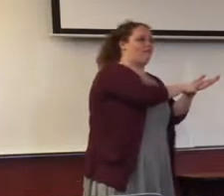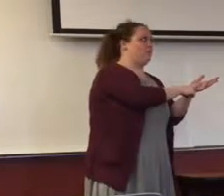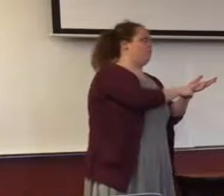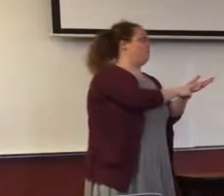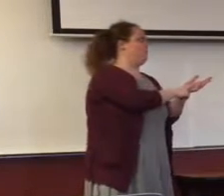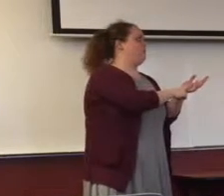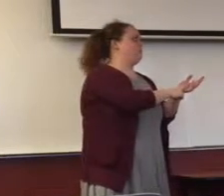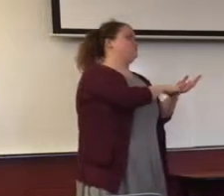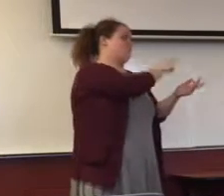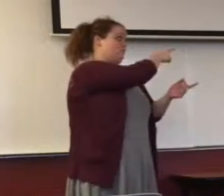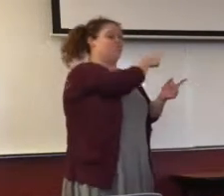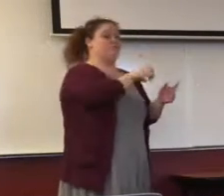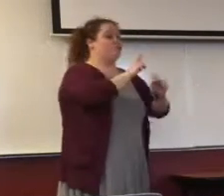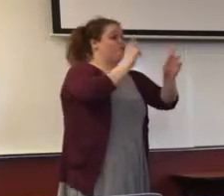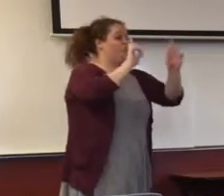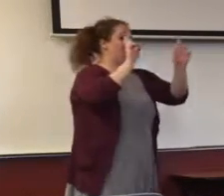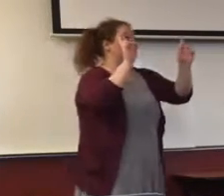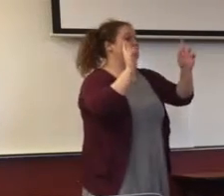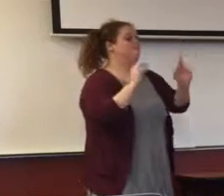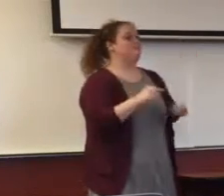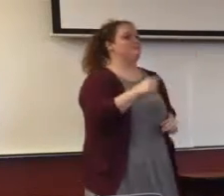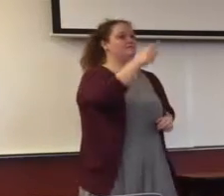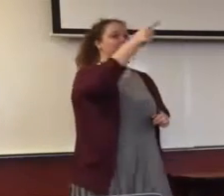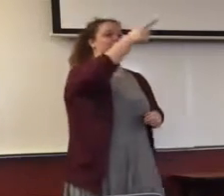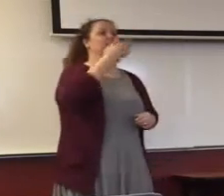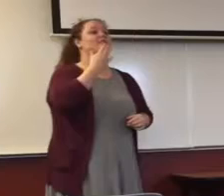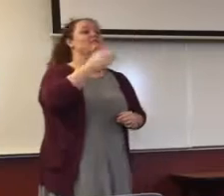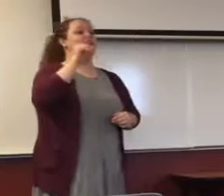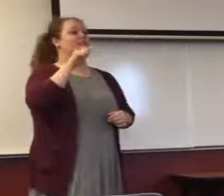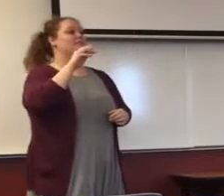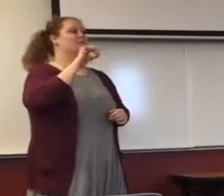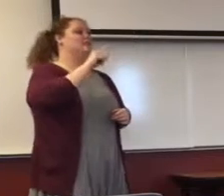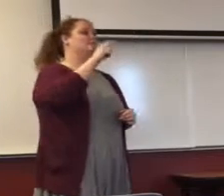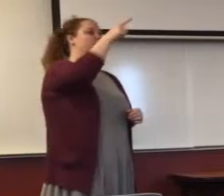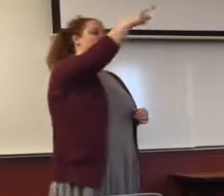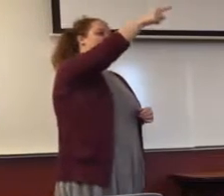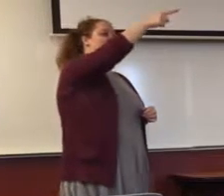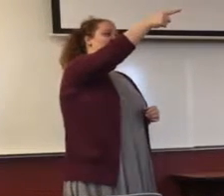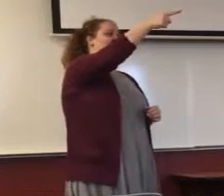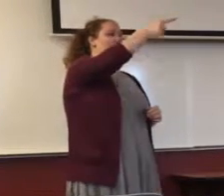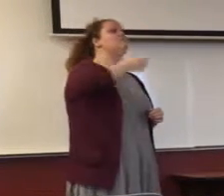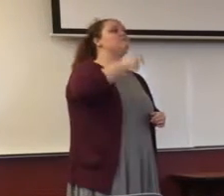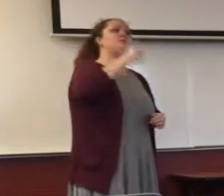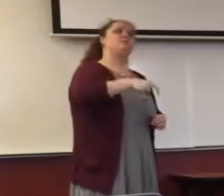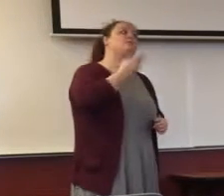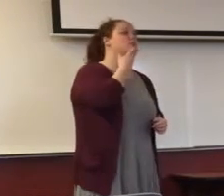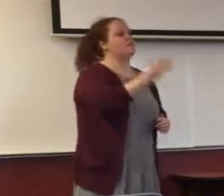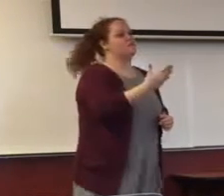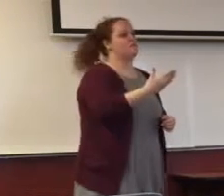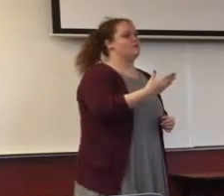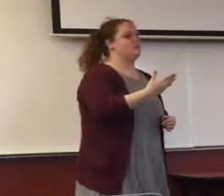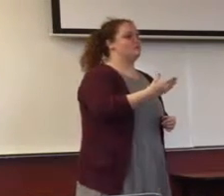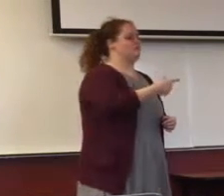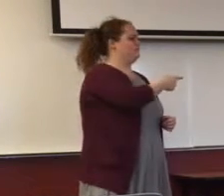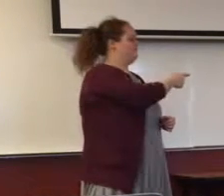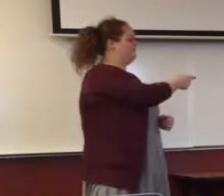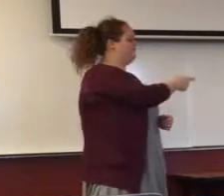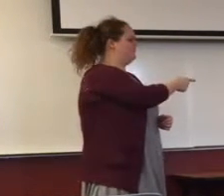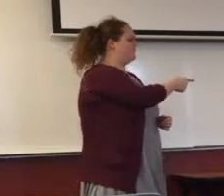bye. Thanks, Amy. Sure. I like how she's like, you have to be good. What's the workshop for? Because like, you have to be